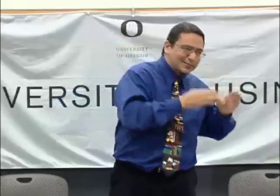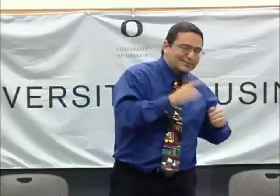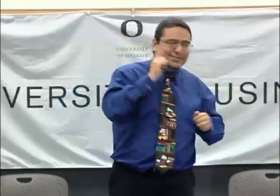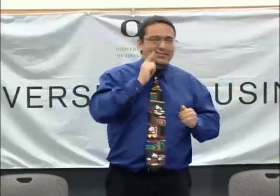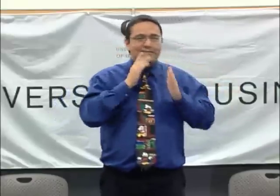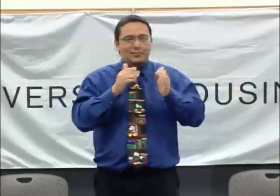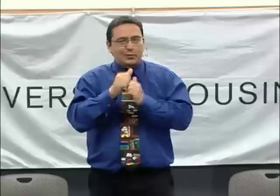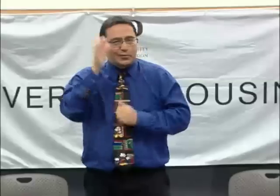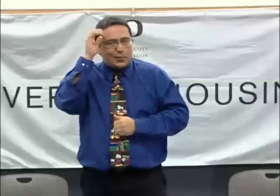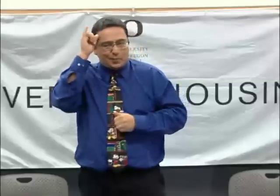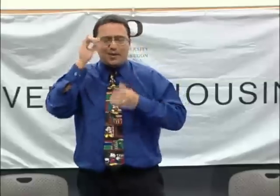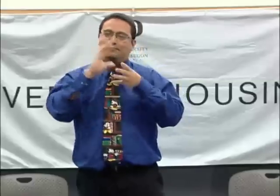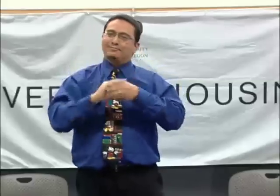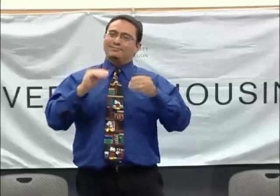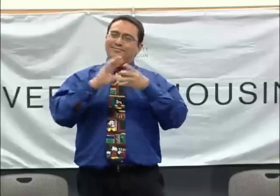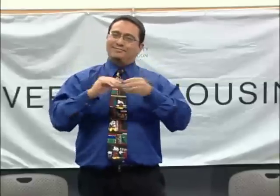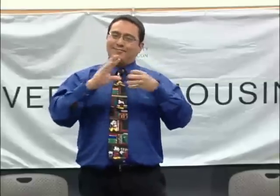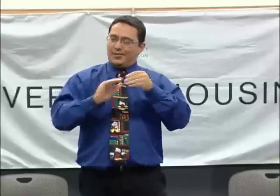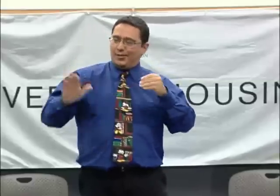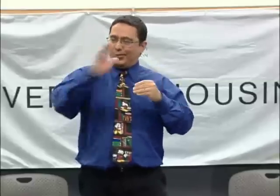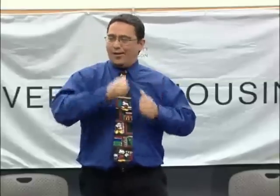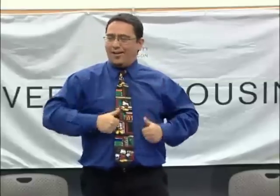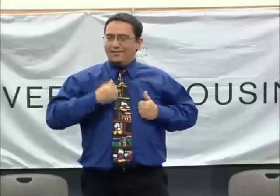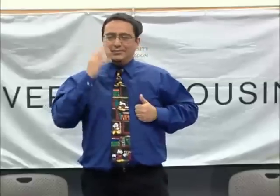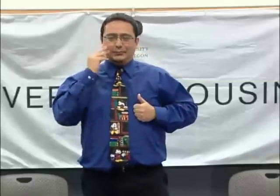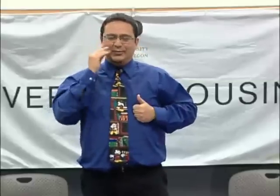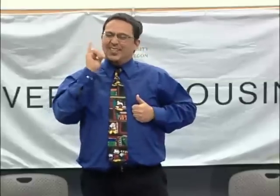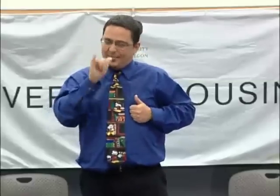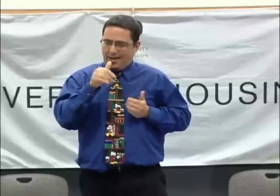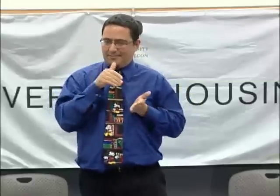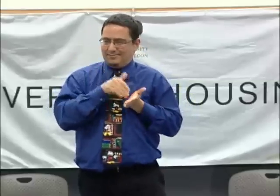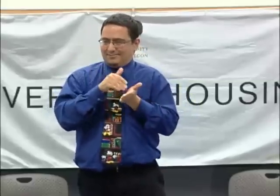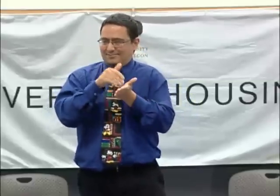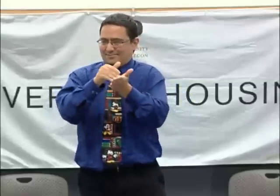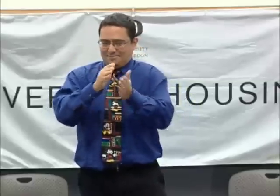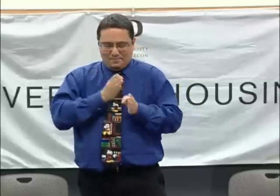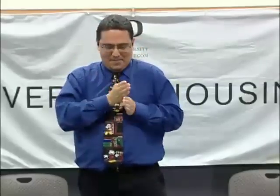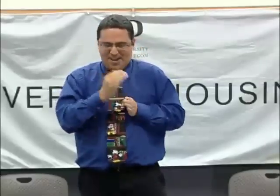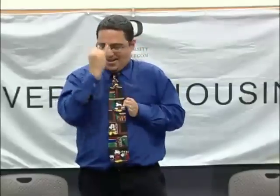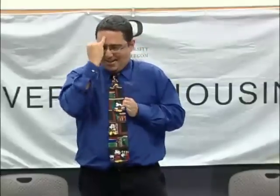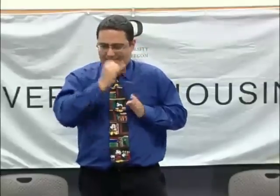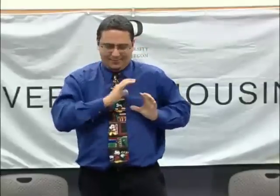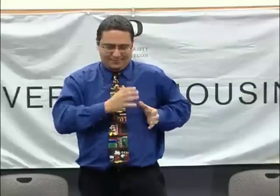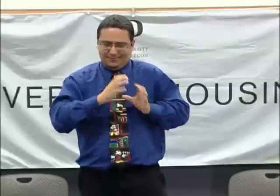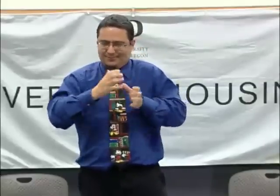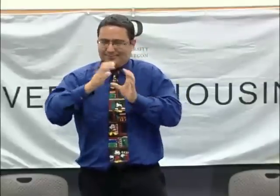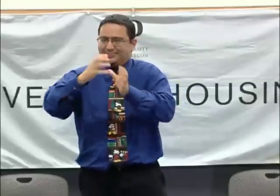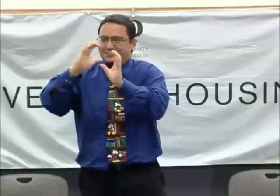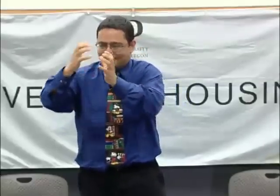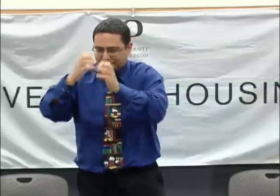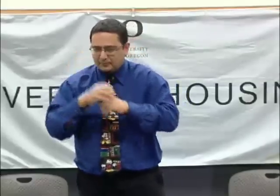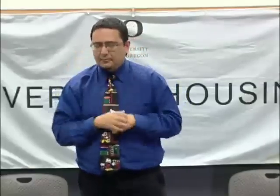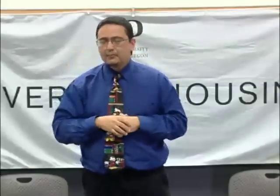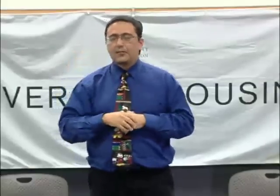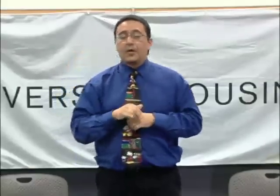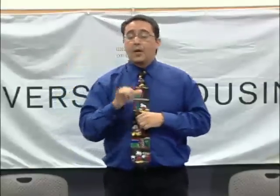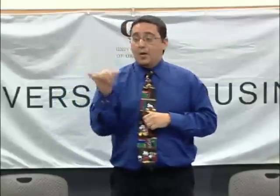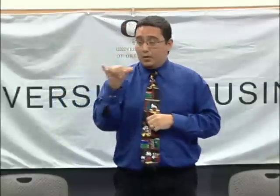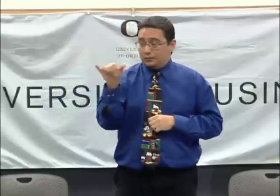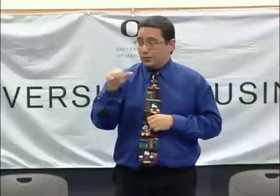This is all related to the hearing, the deaf, and the deaf person with the cochlear implant and their experiences in these life